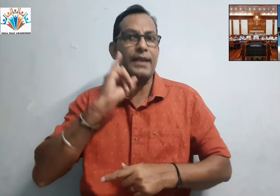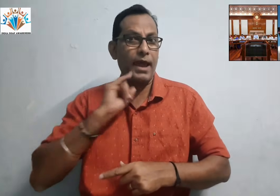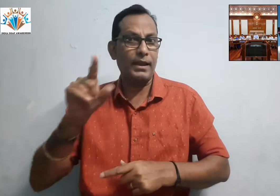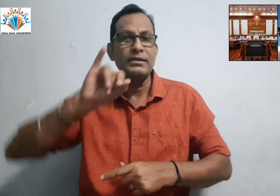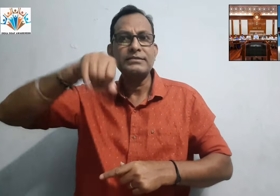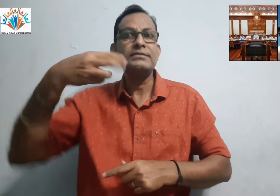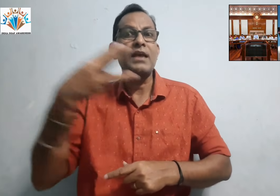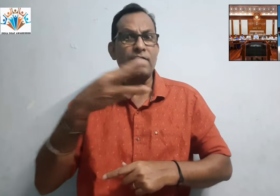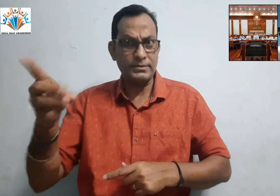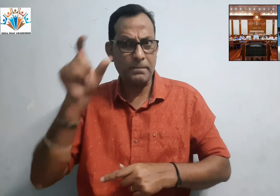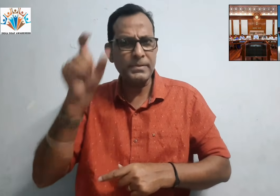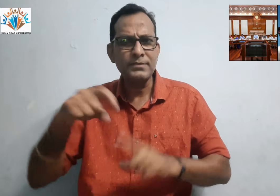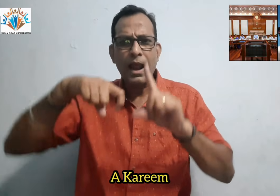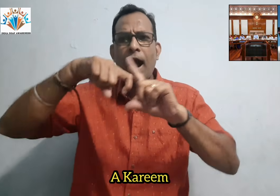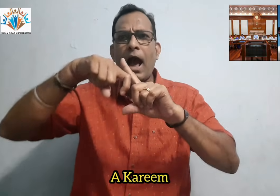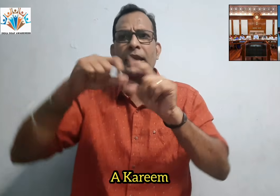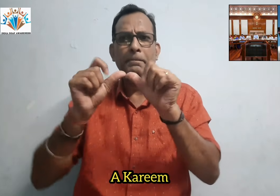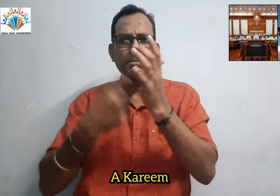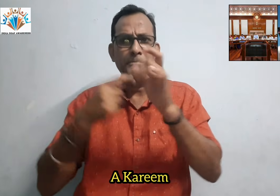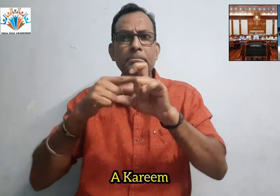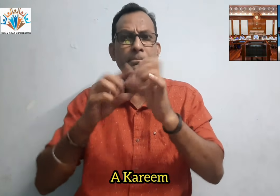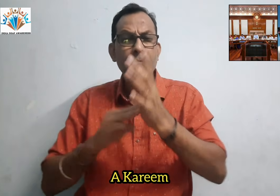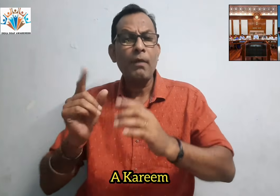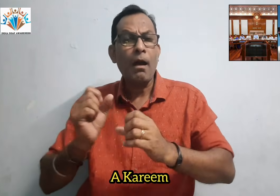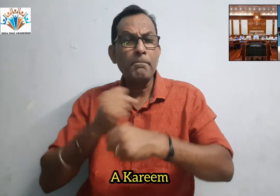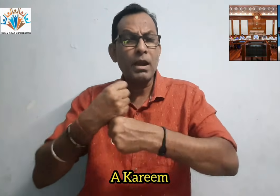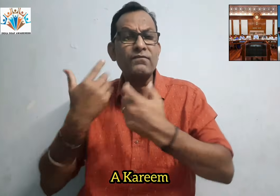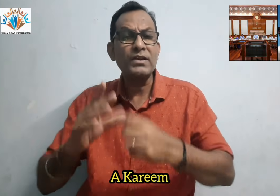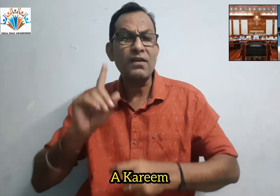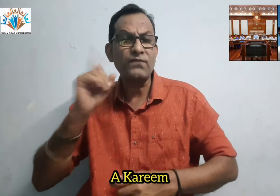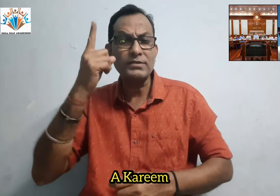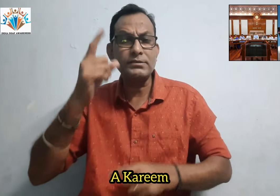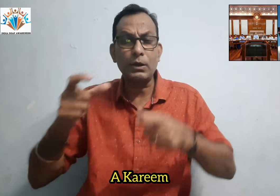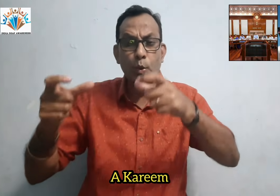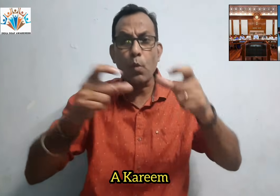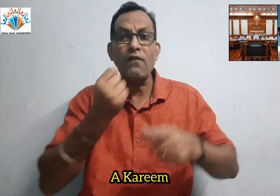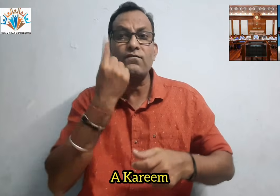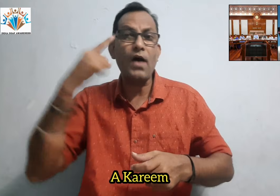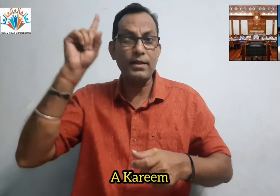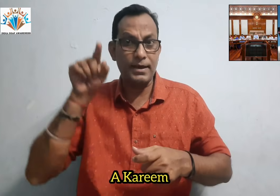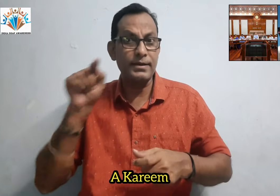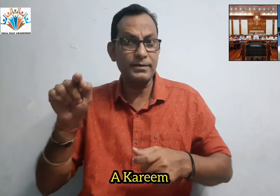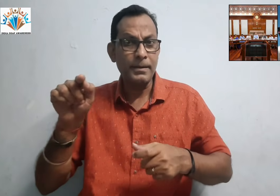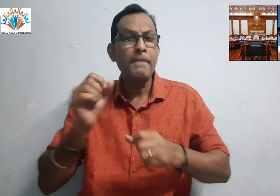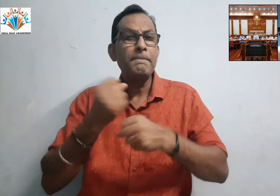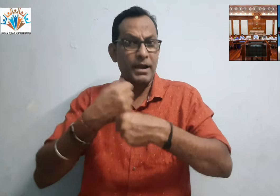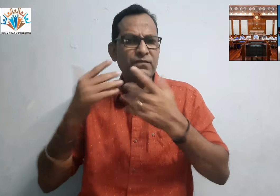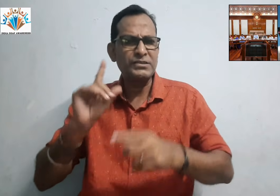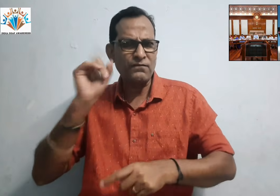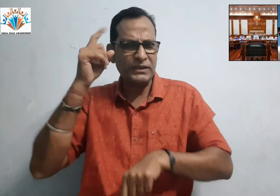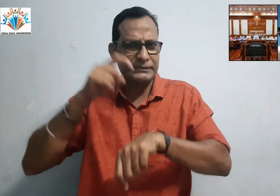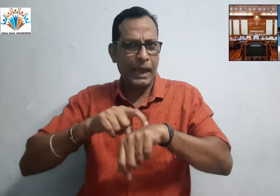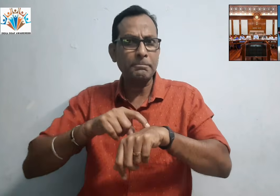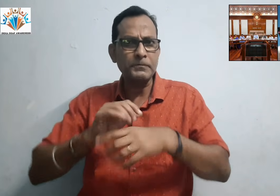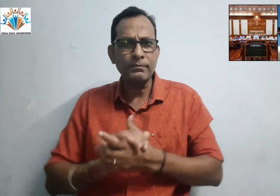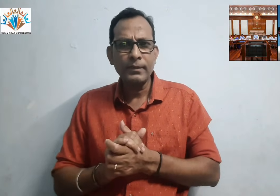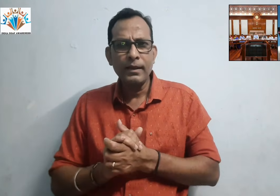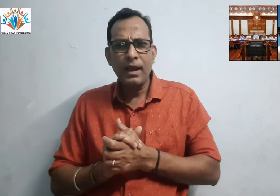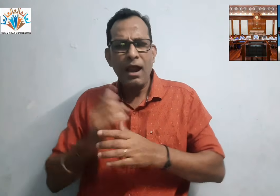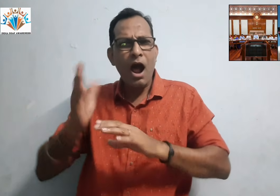Israel chef has Kali made for the first grown up father, made for the first time.